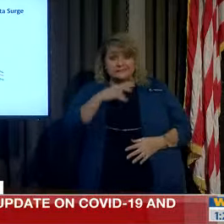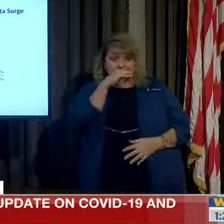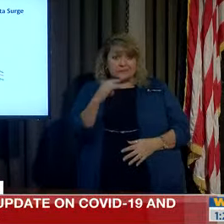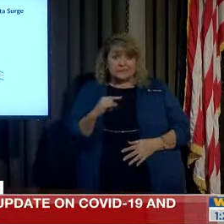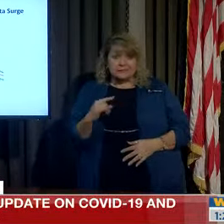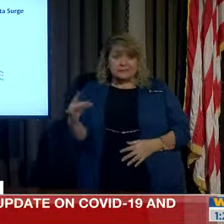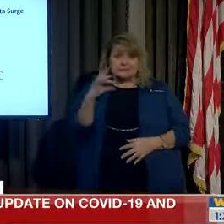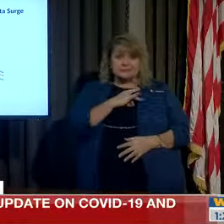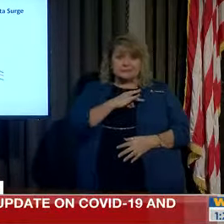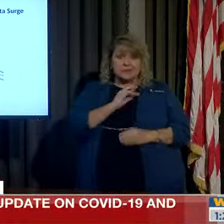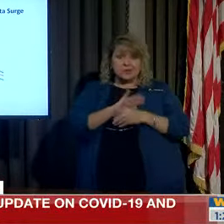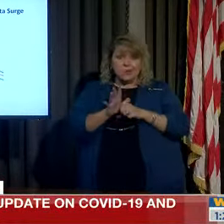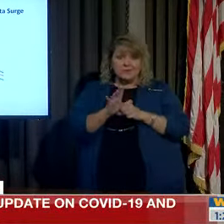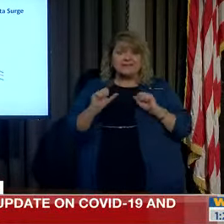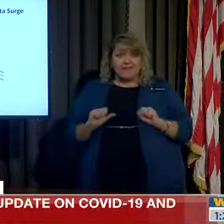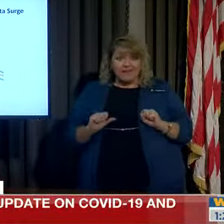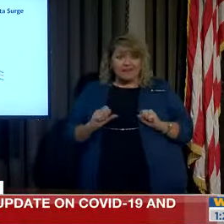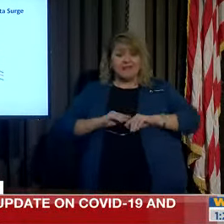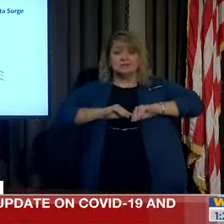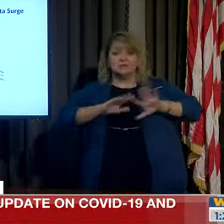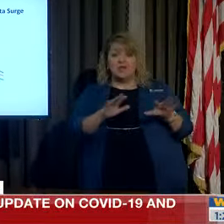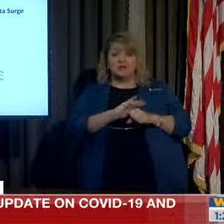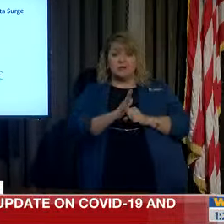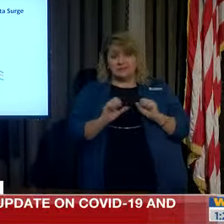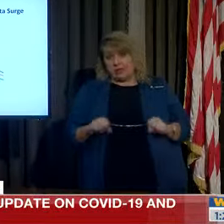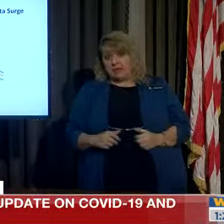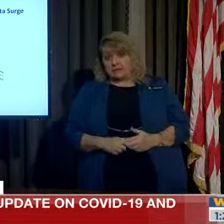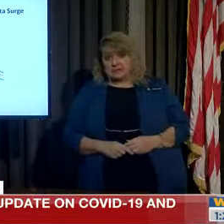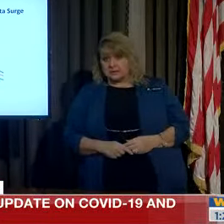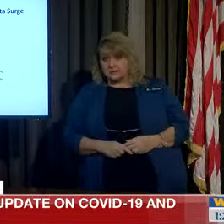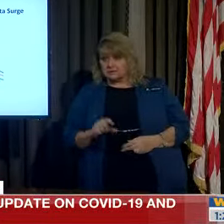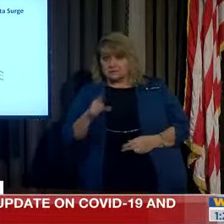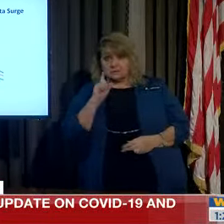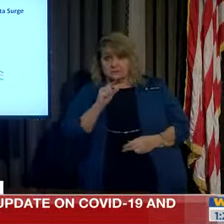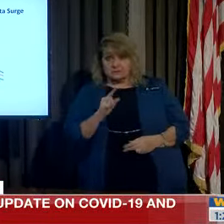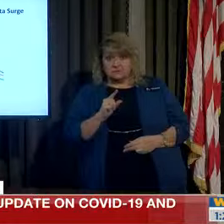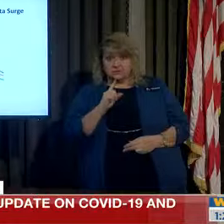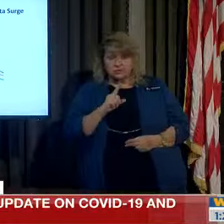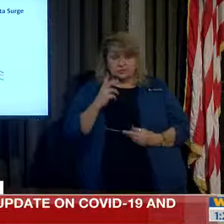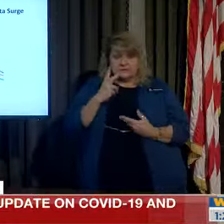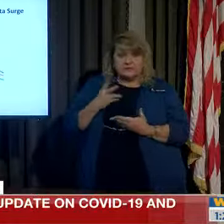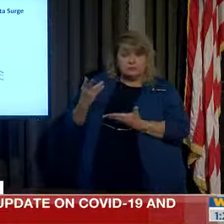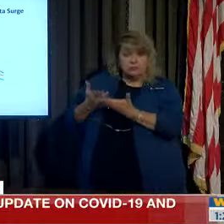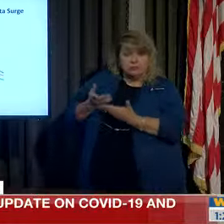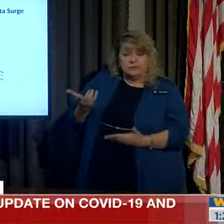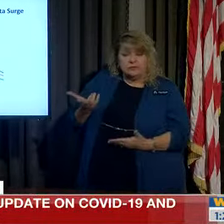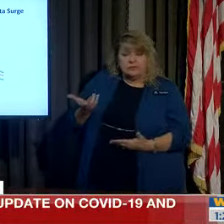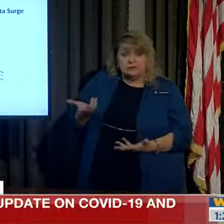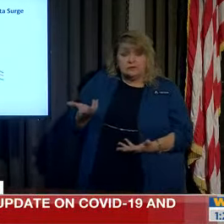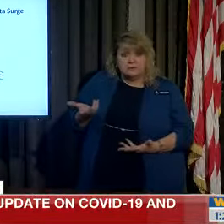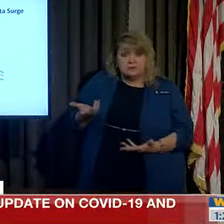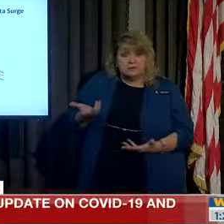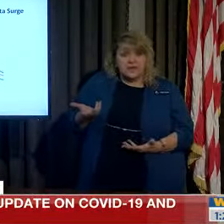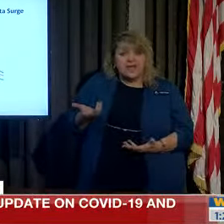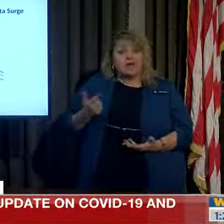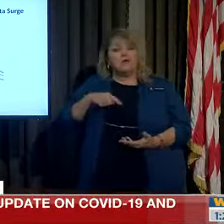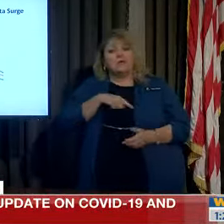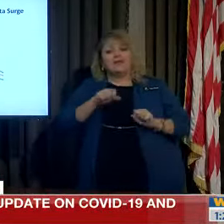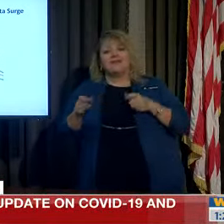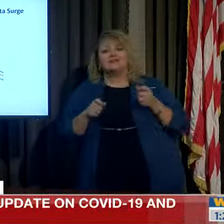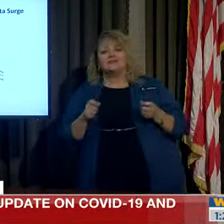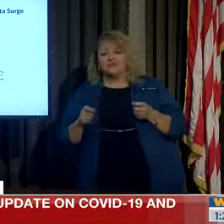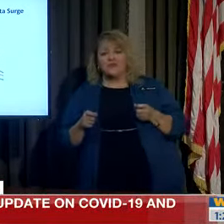COVID. Absolutely no question at all. There's also no question that we can do a lot to control that. We can